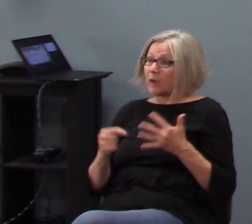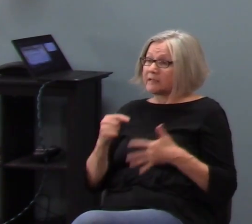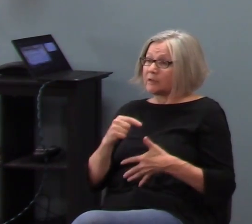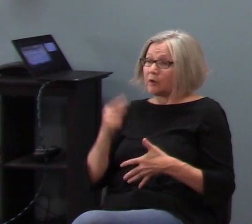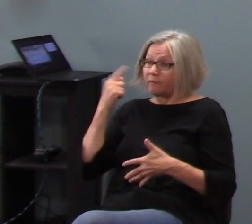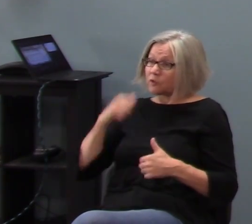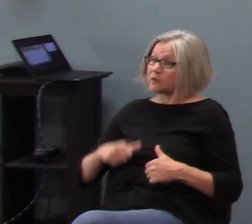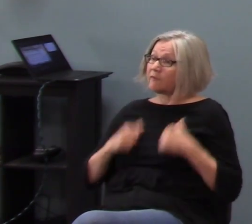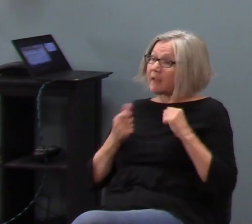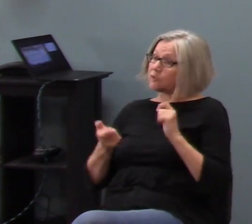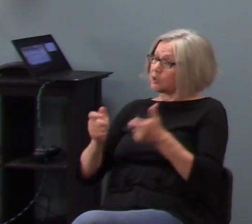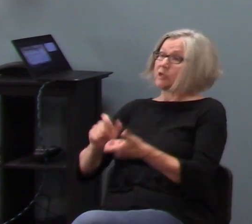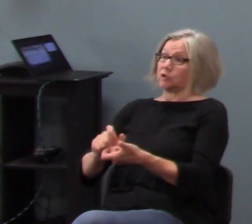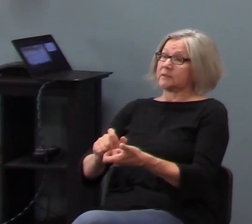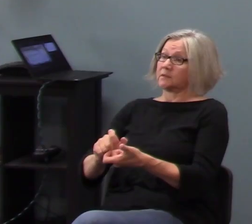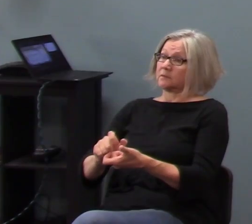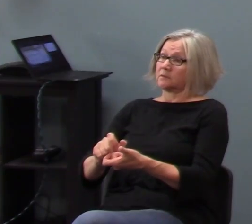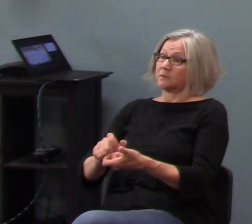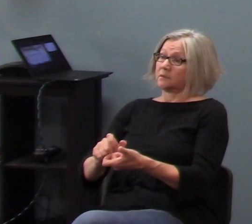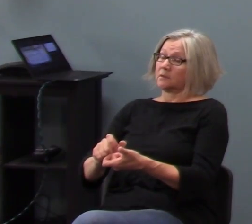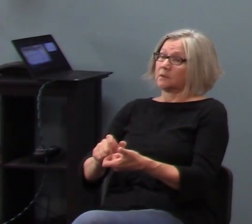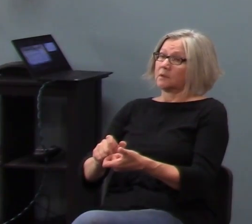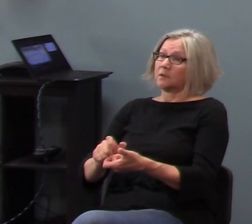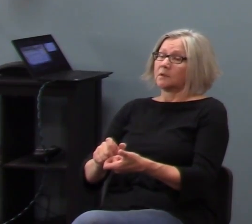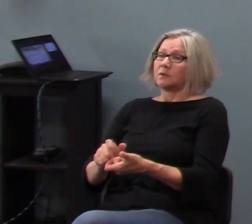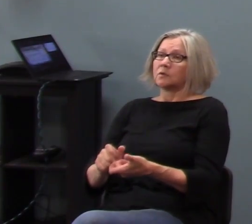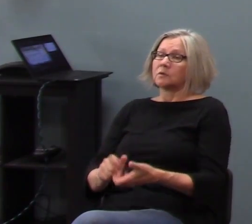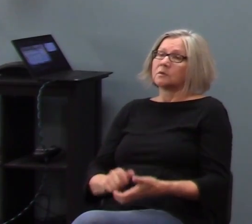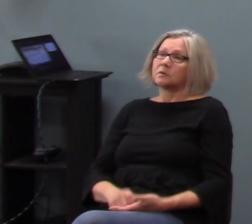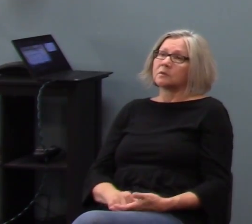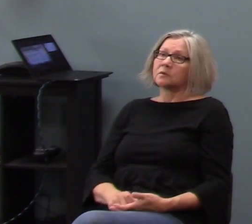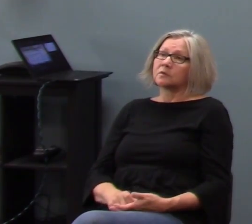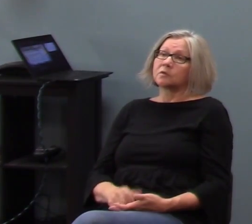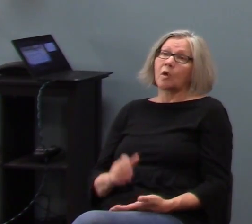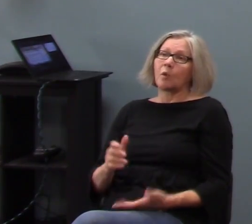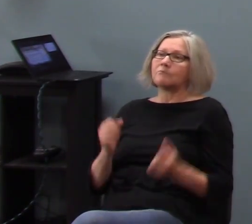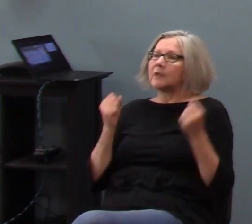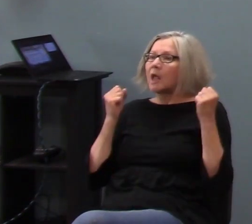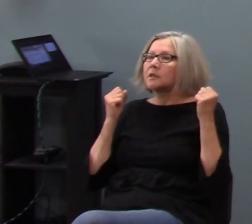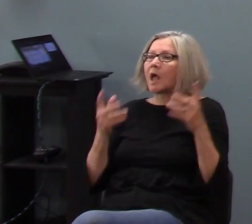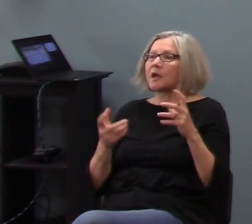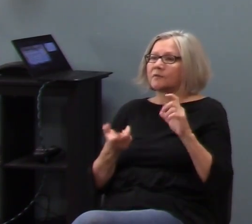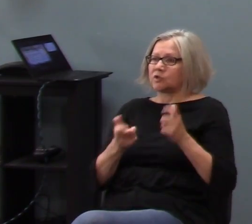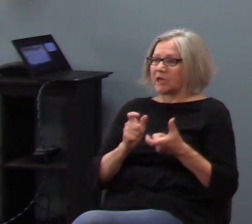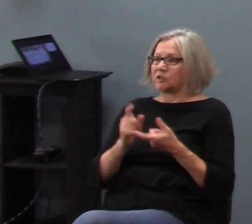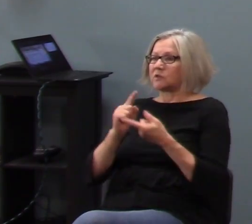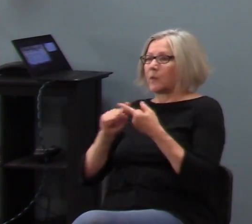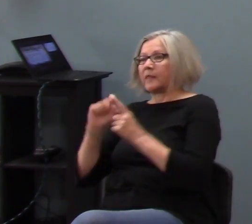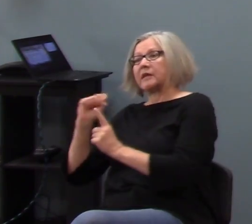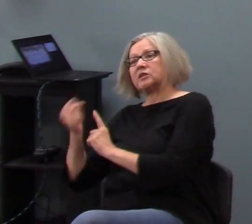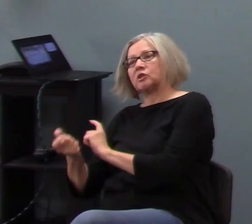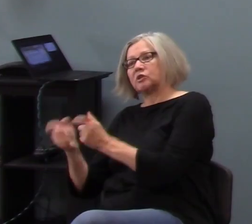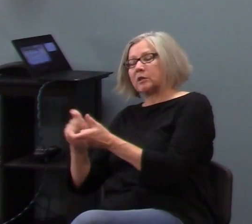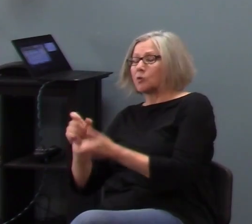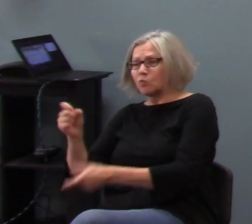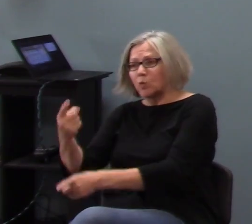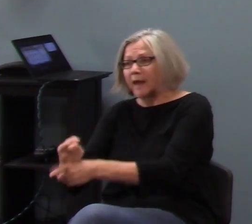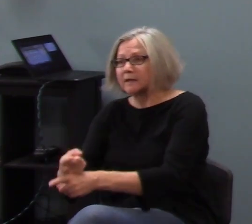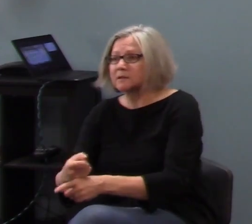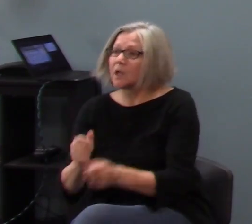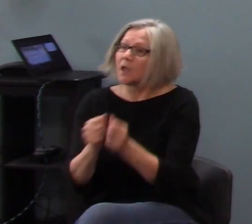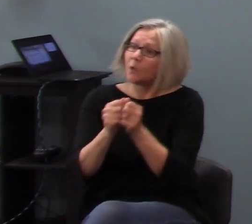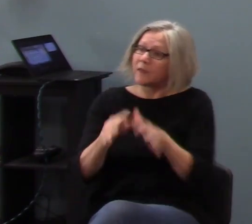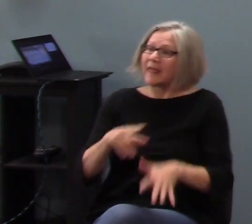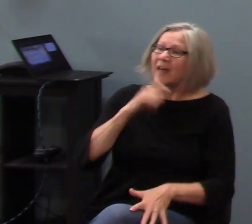change. Absolutely. And so there's going to be, a lot of change when conditions change. Well, right. So without the drought, you're not going to get the